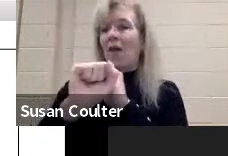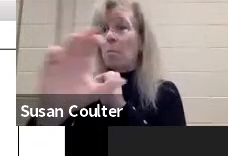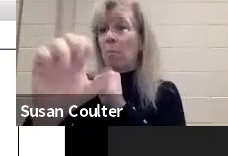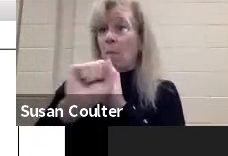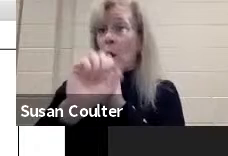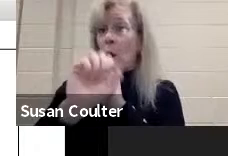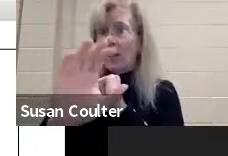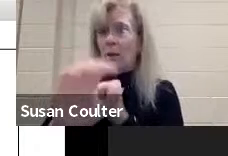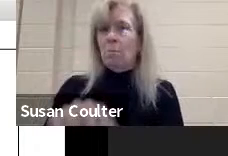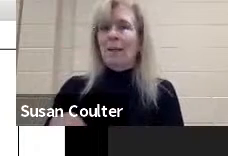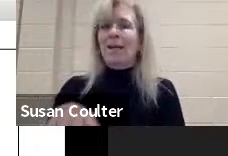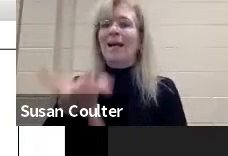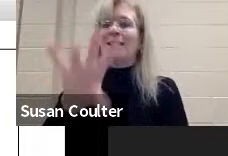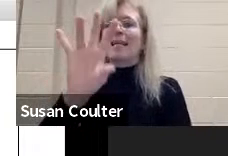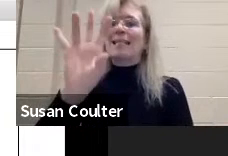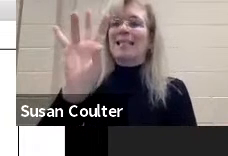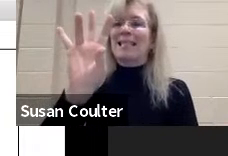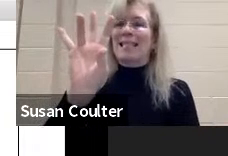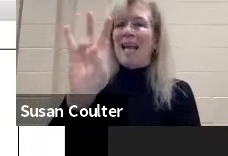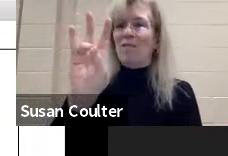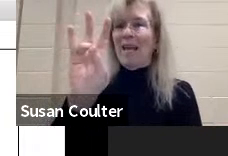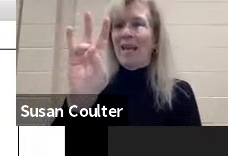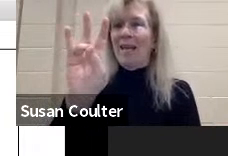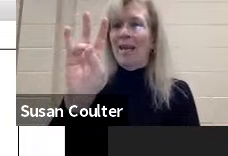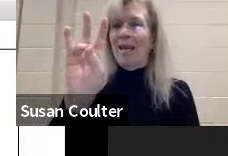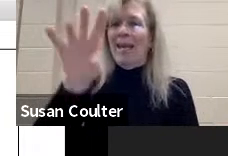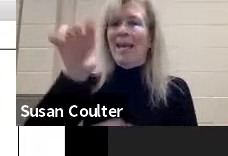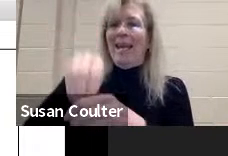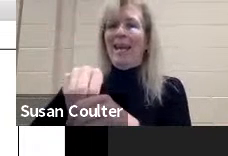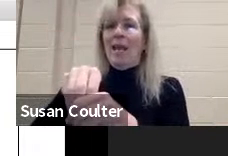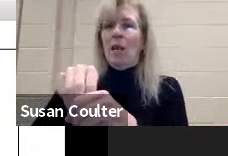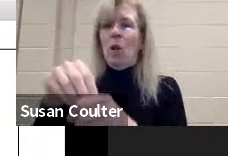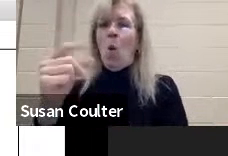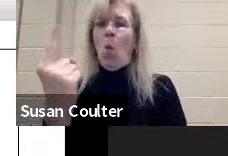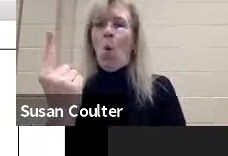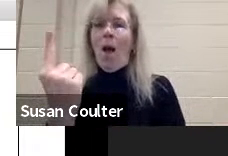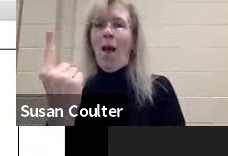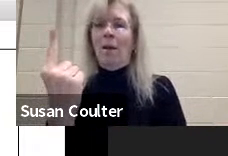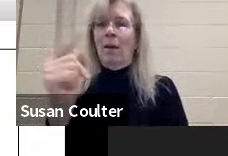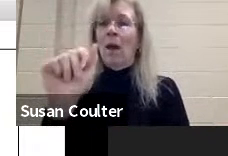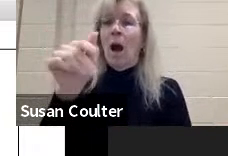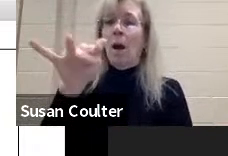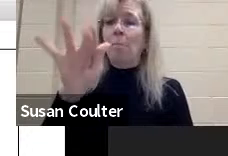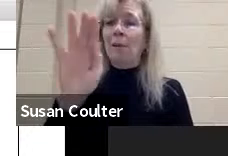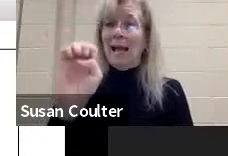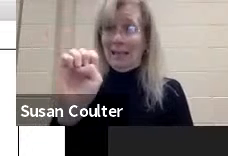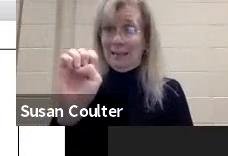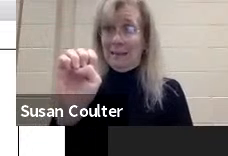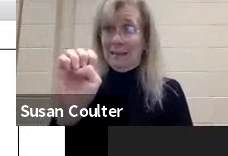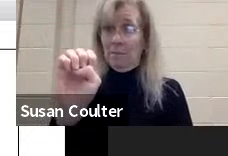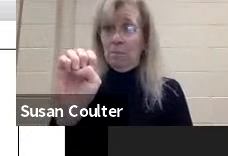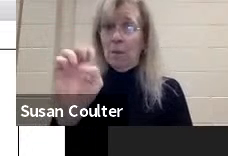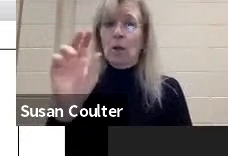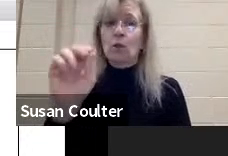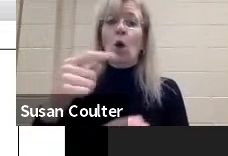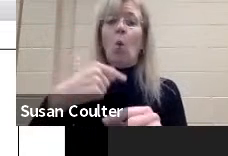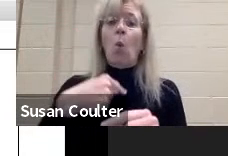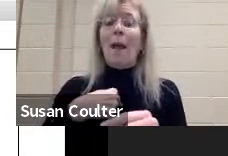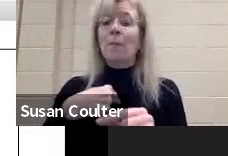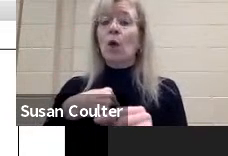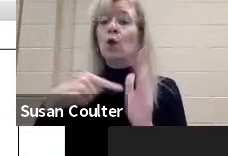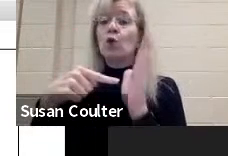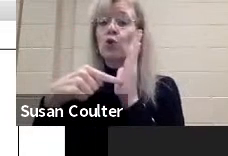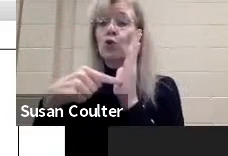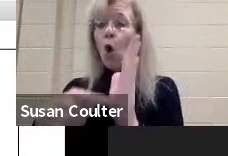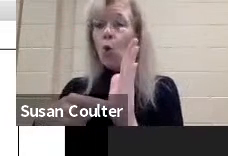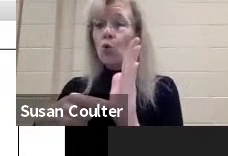Why they promote it? Because it's 7 in 1 appliance. So